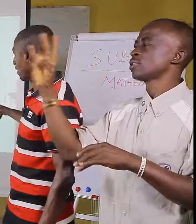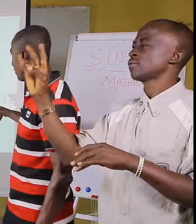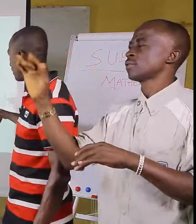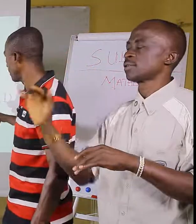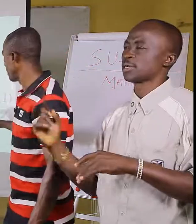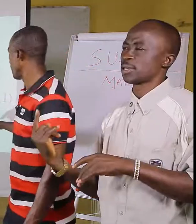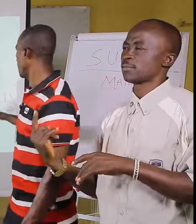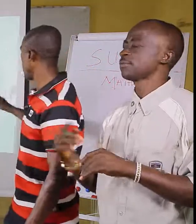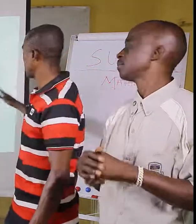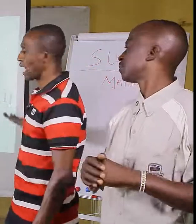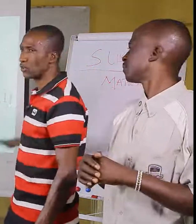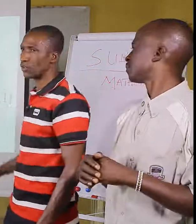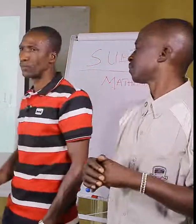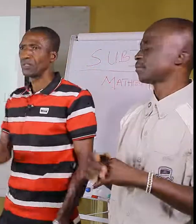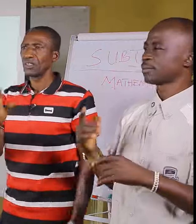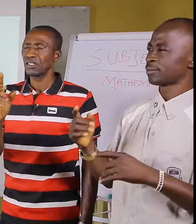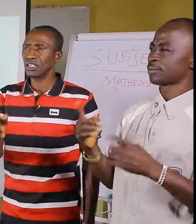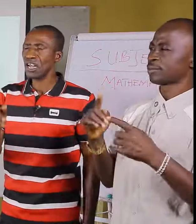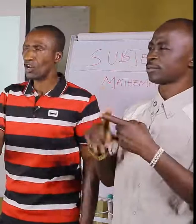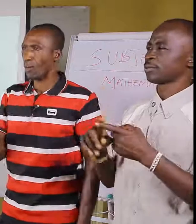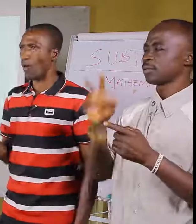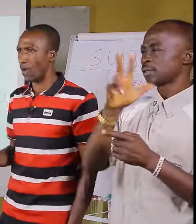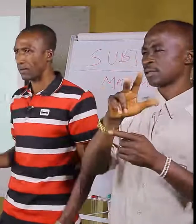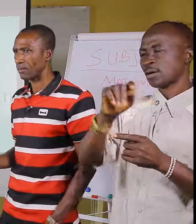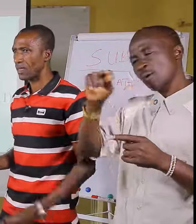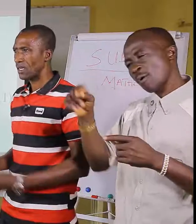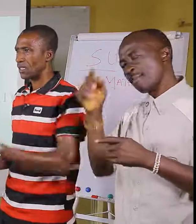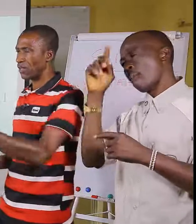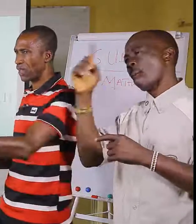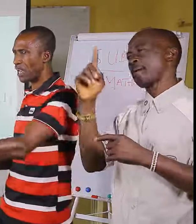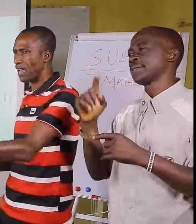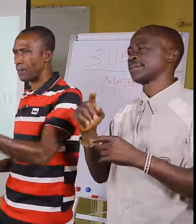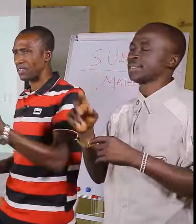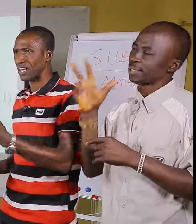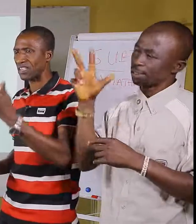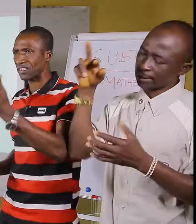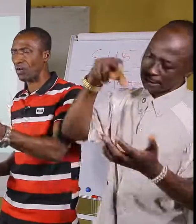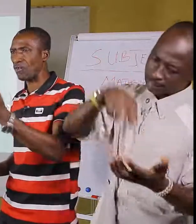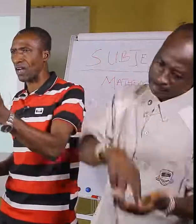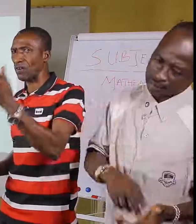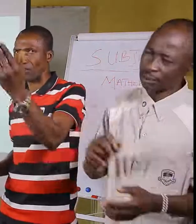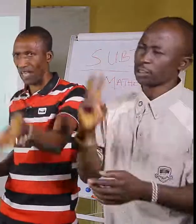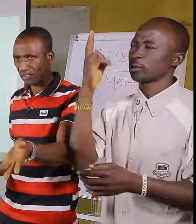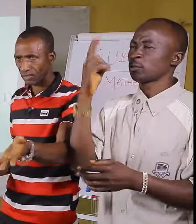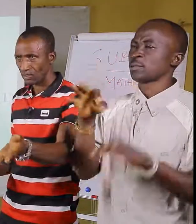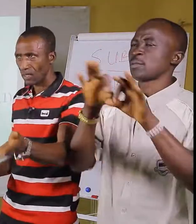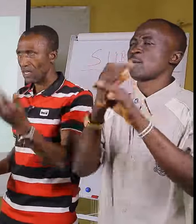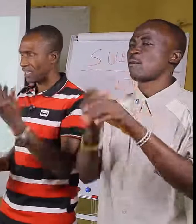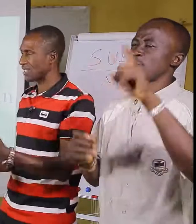over 11. Then come to 3, 1. The 3 here represents the second value of